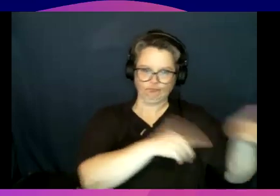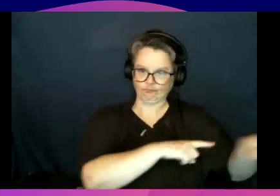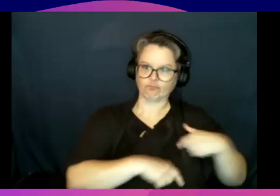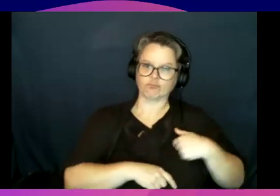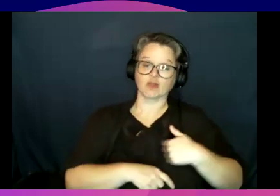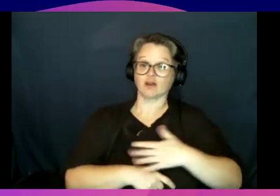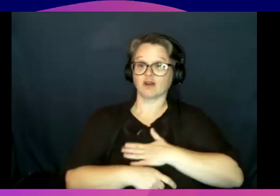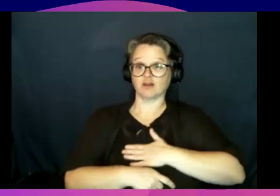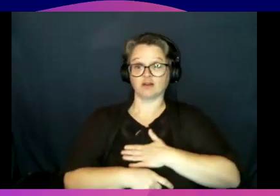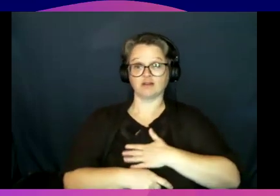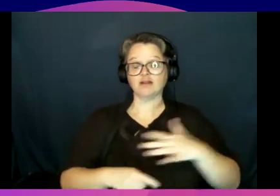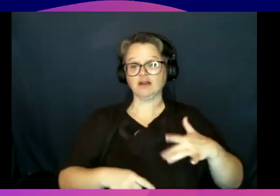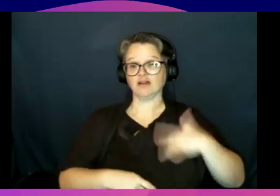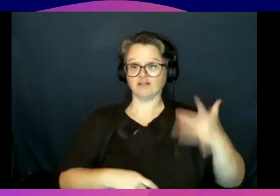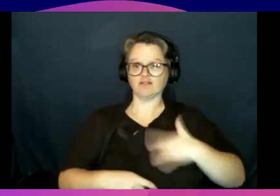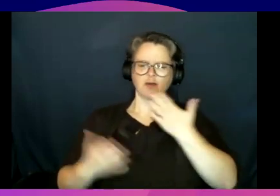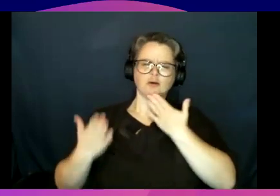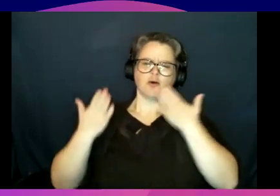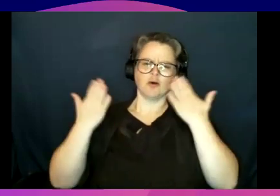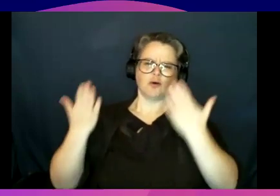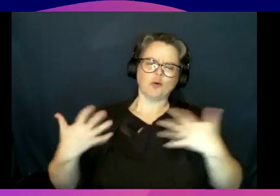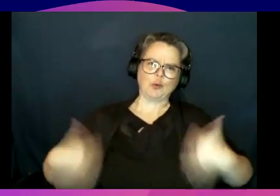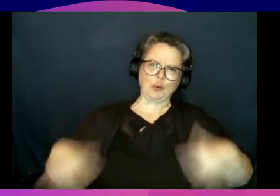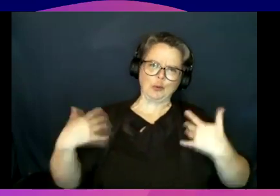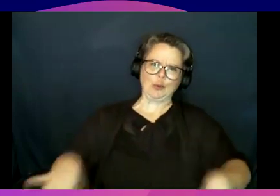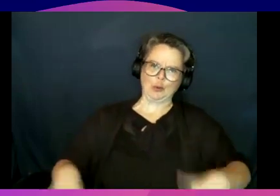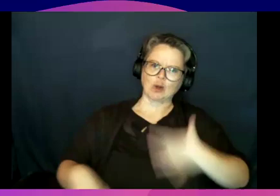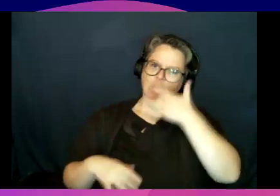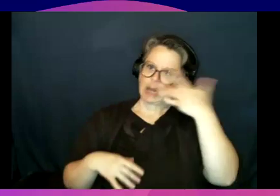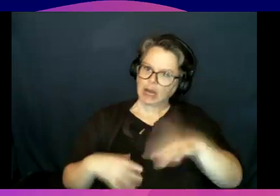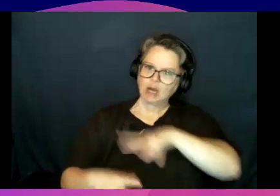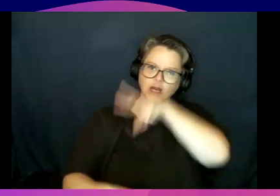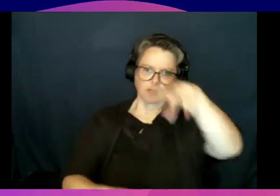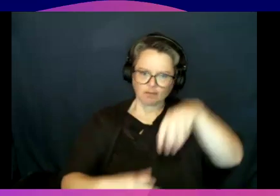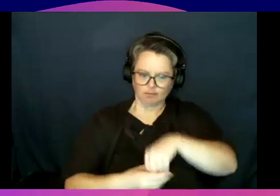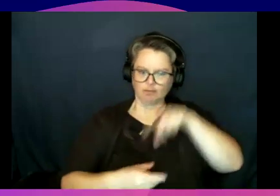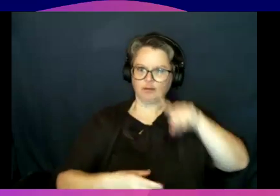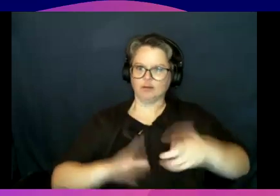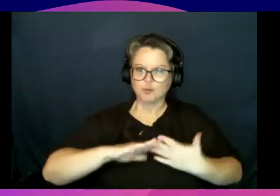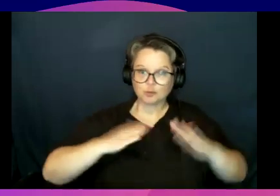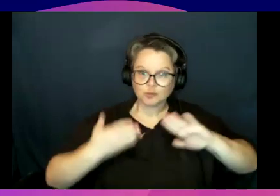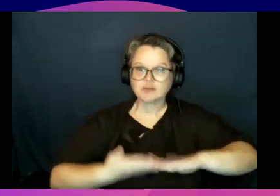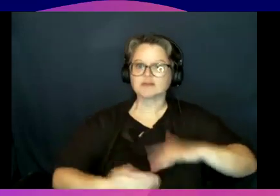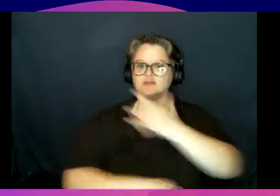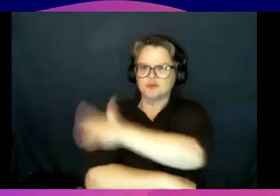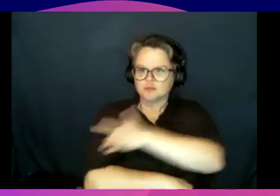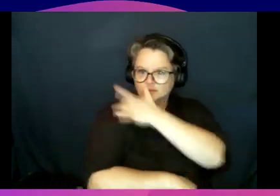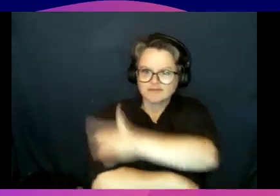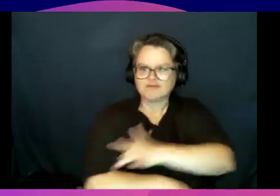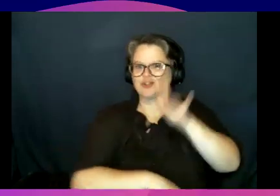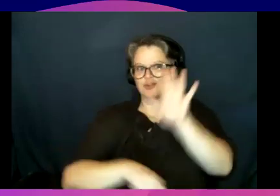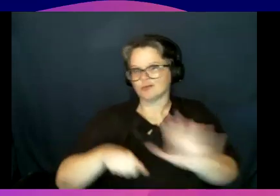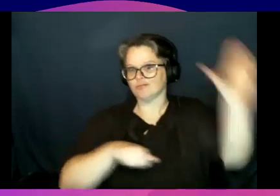And in addition to this background in GBV, I was also a labor organizer for a large public sector union for